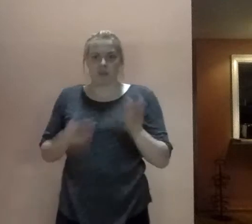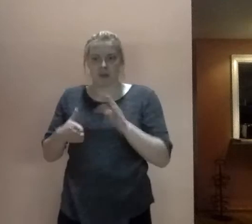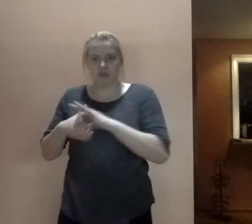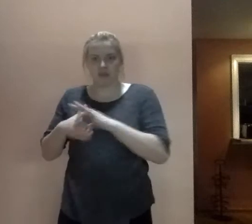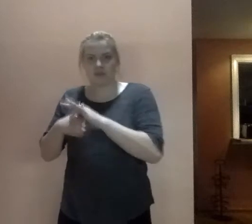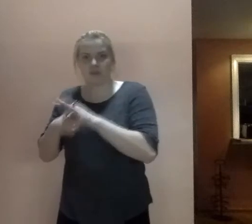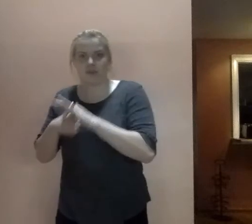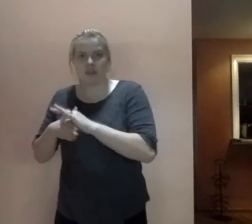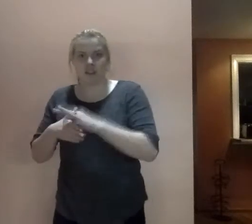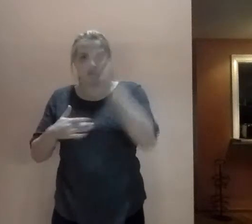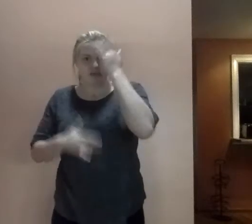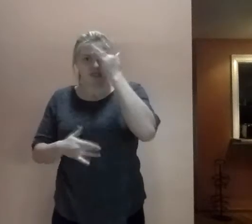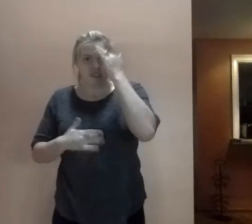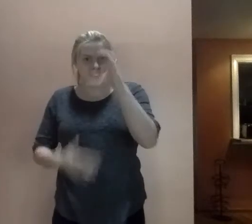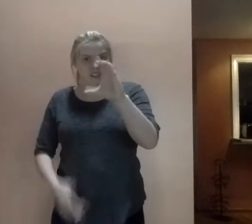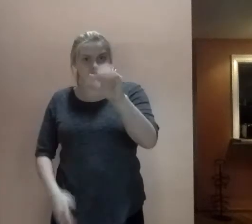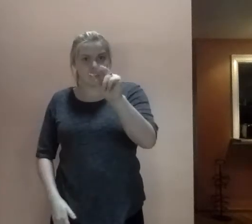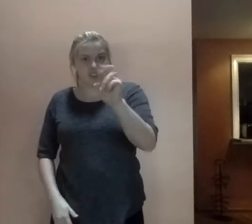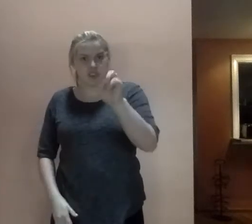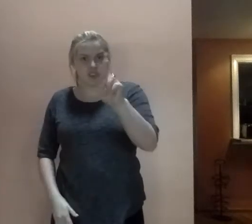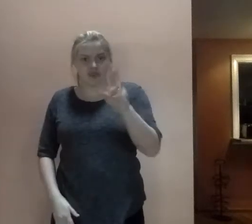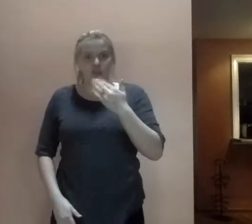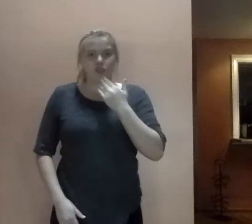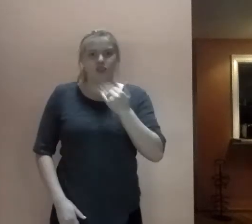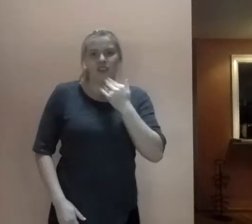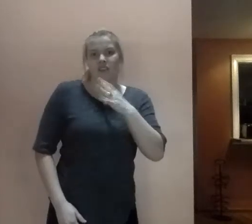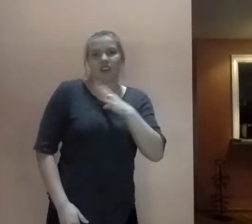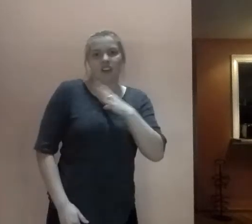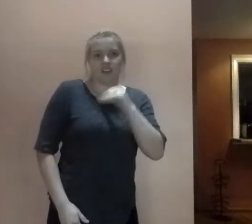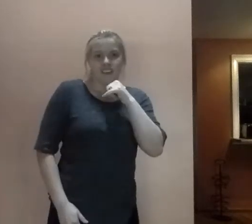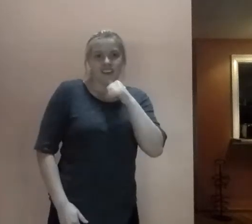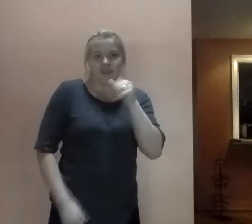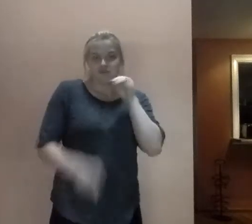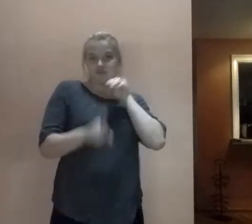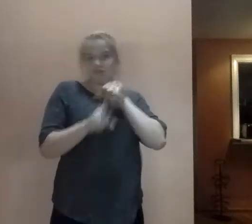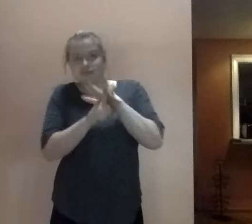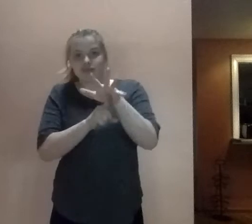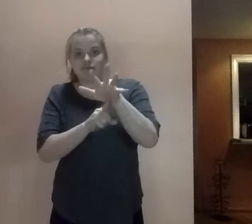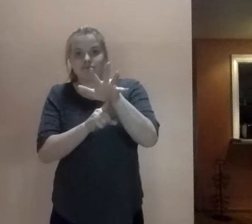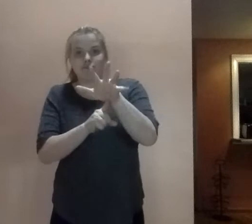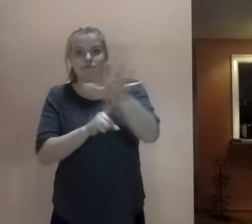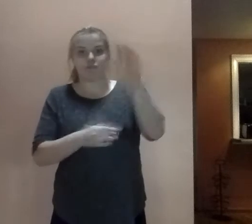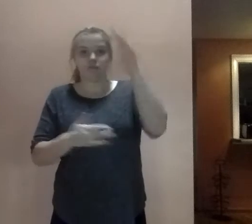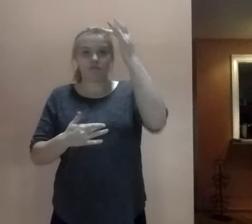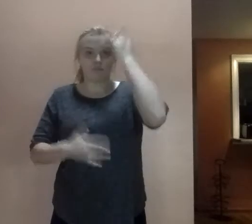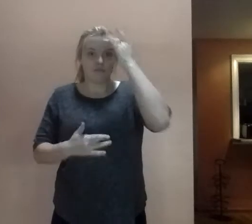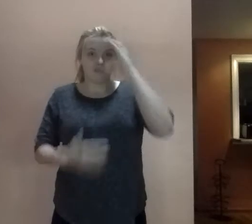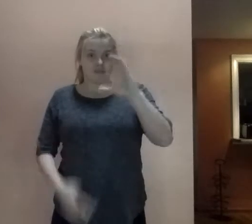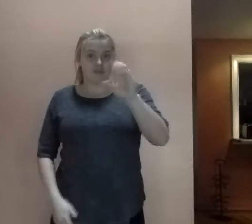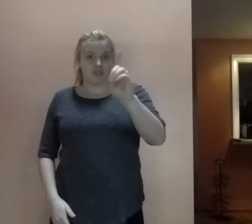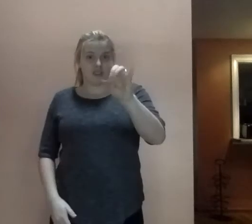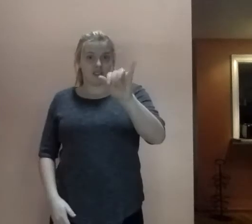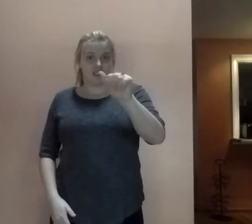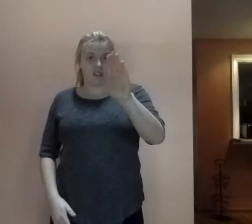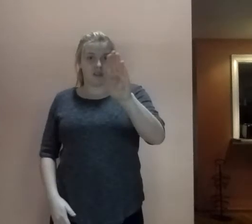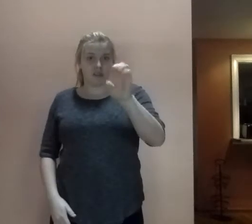cause diabetes. I had doubt about the claims these doctors were making, so I did some searching on my own. Harvard researchers looked at 9 prospective